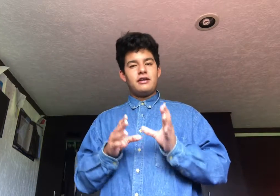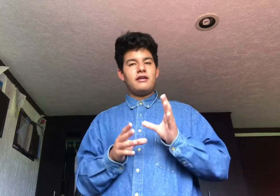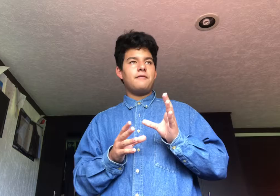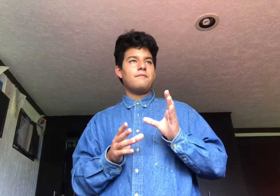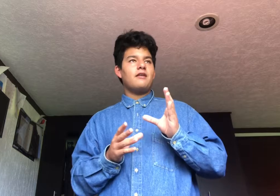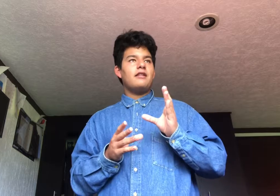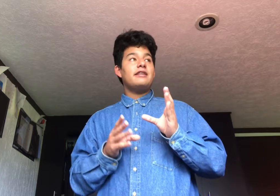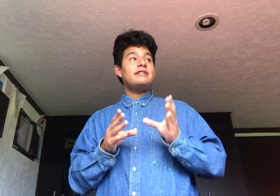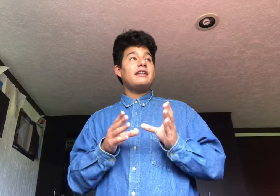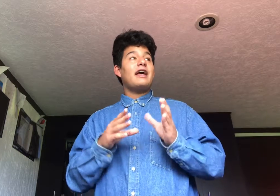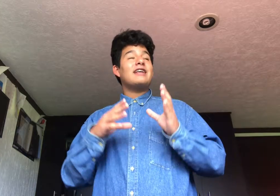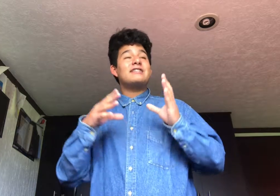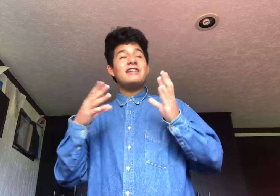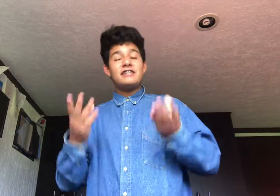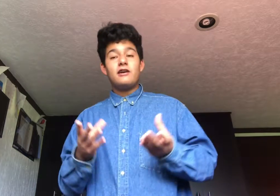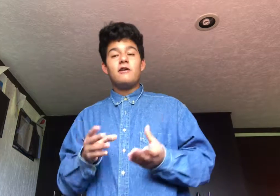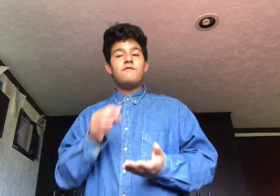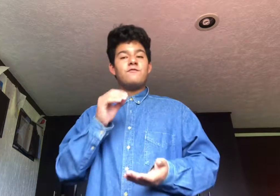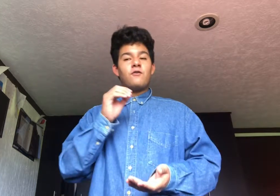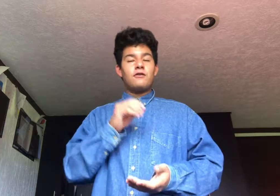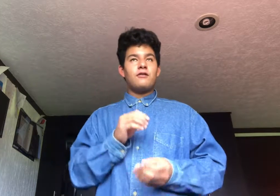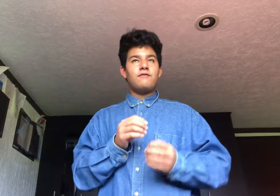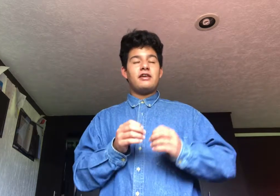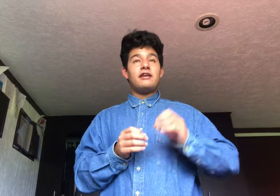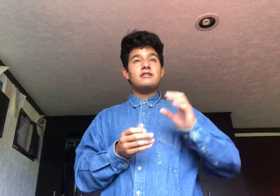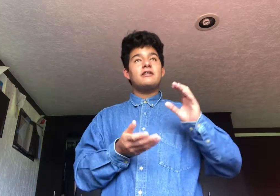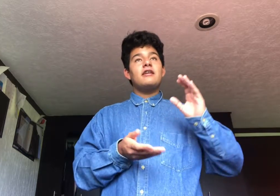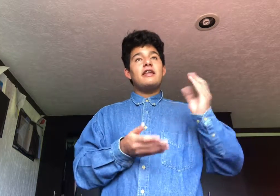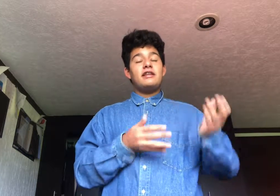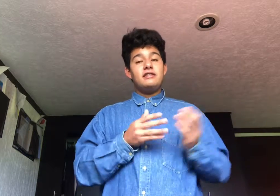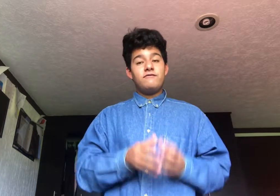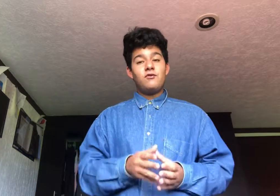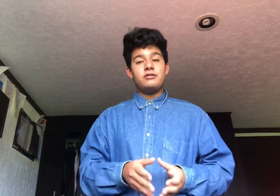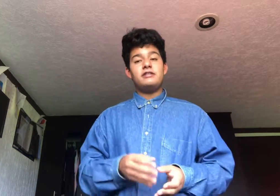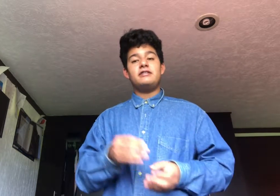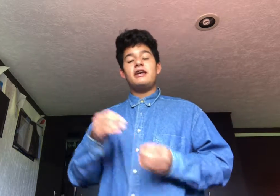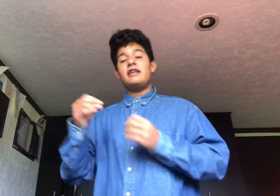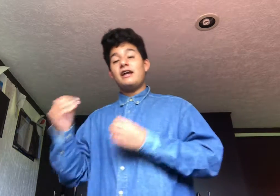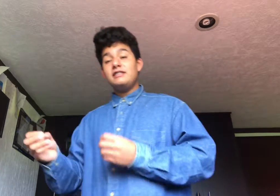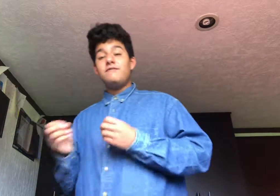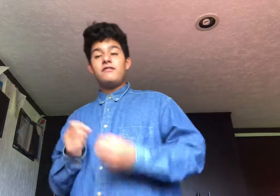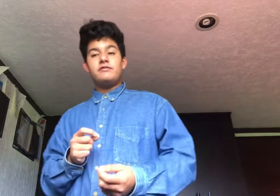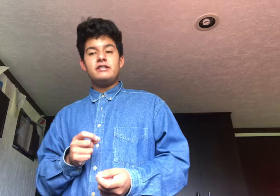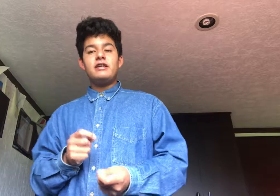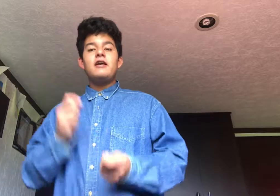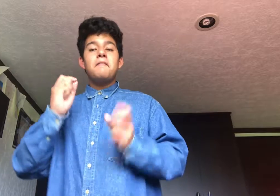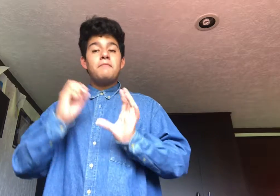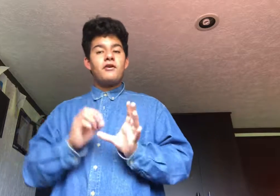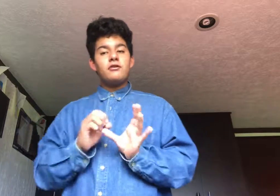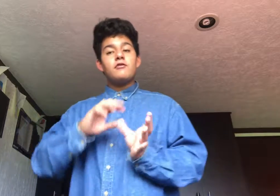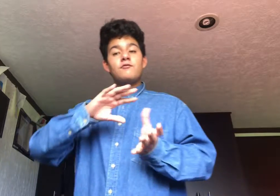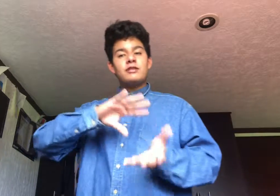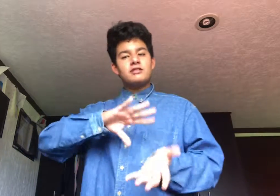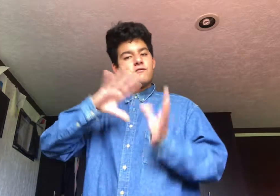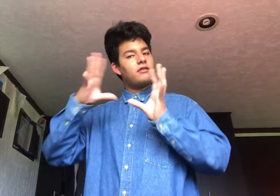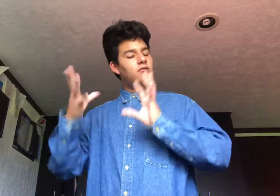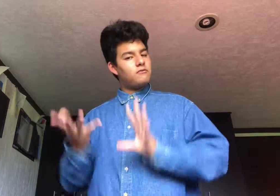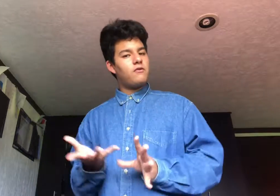the, let's say, aesthetic of the years 1940s and 1950s, but with something more